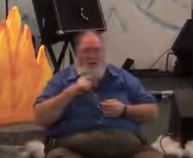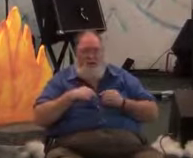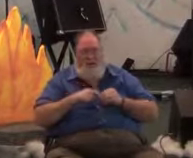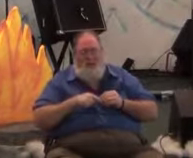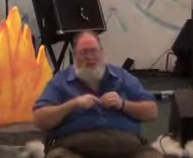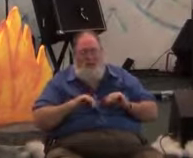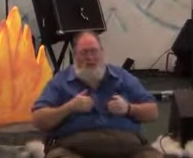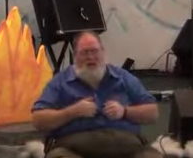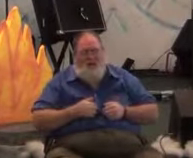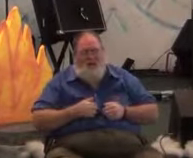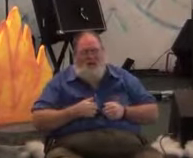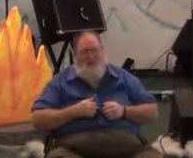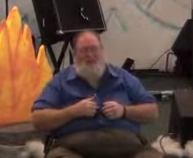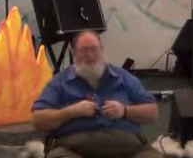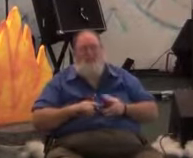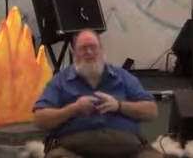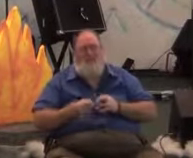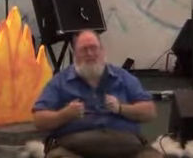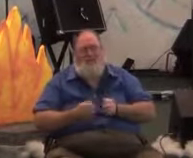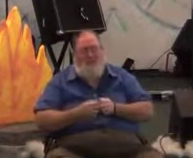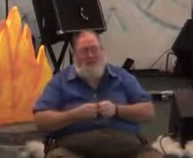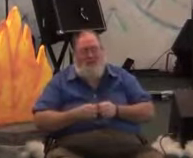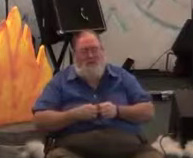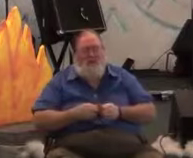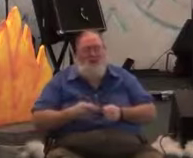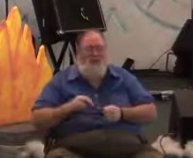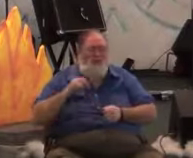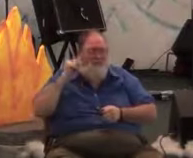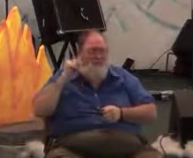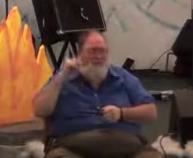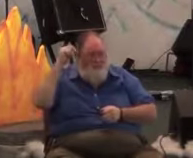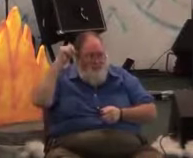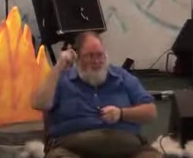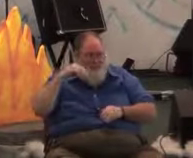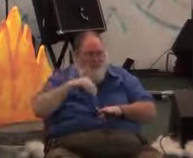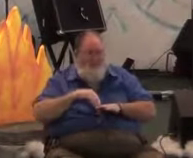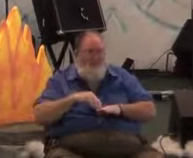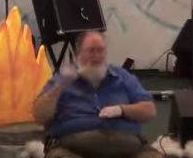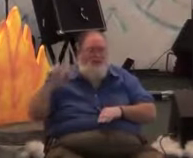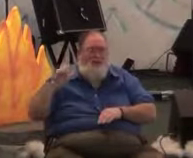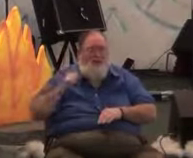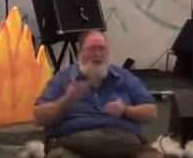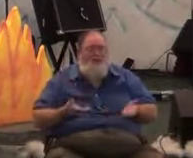some nieces and nephews at a Bible study in the library, and look what's happening now.